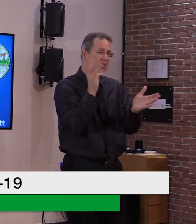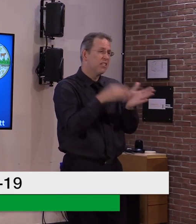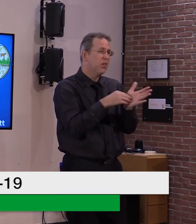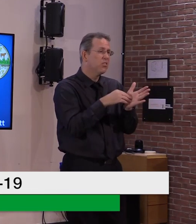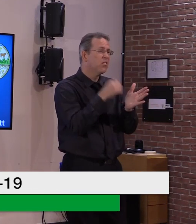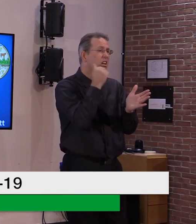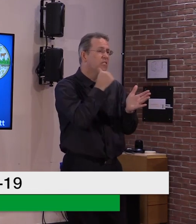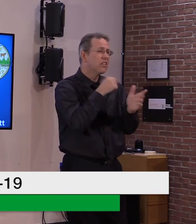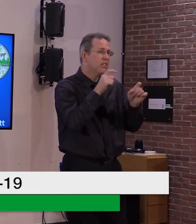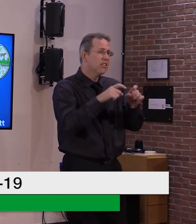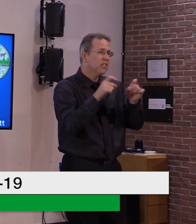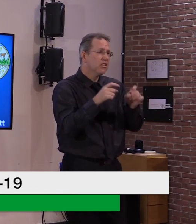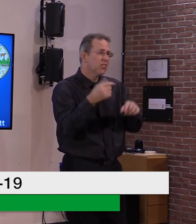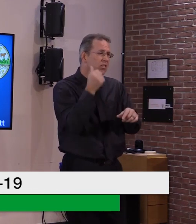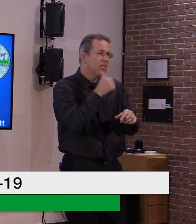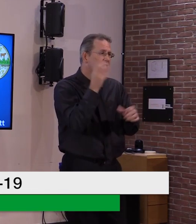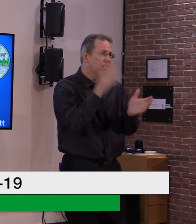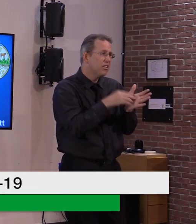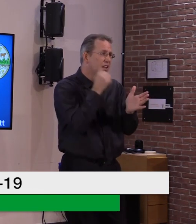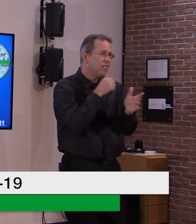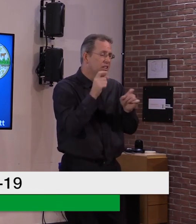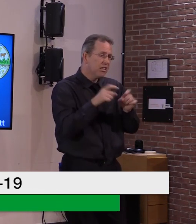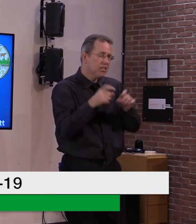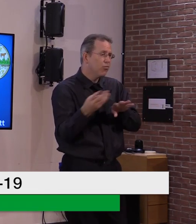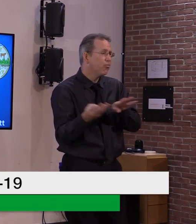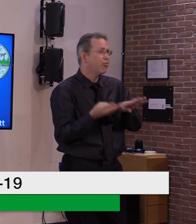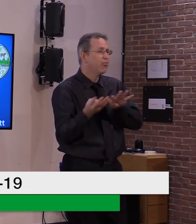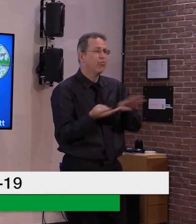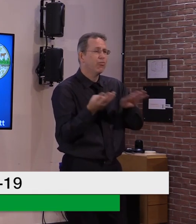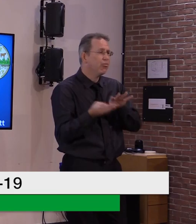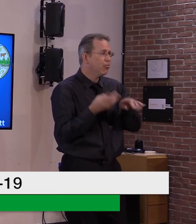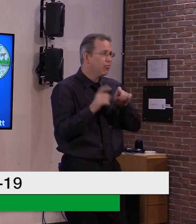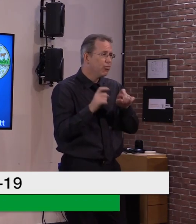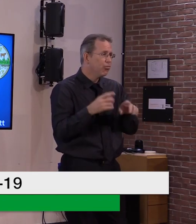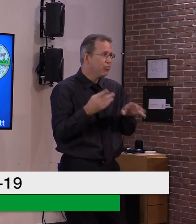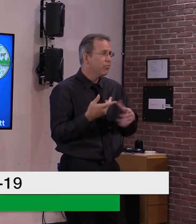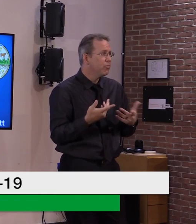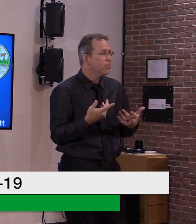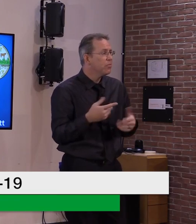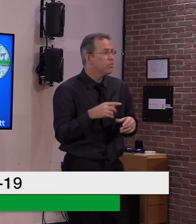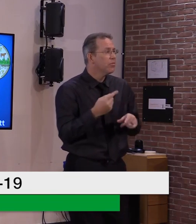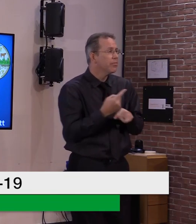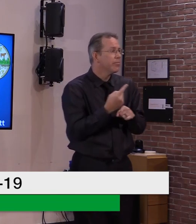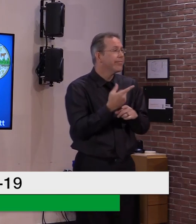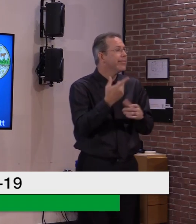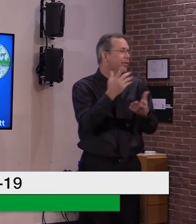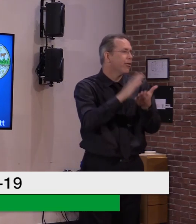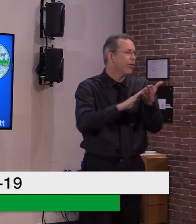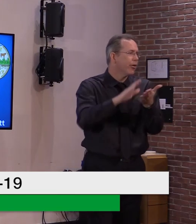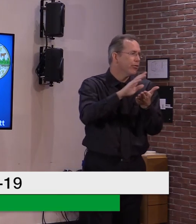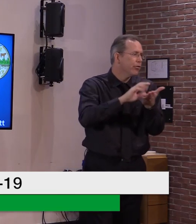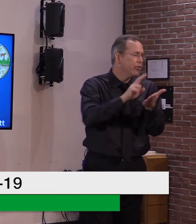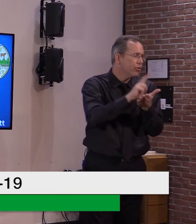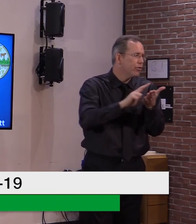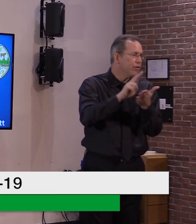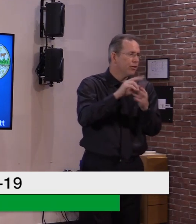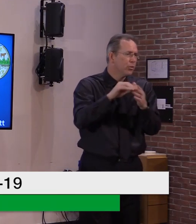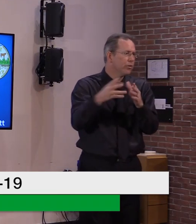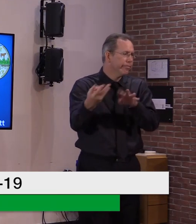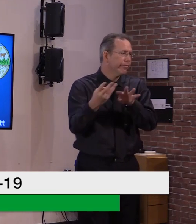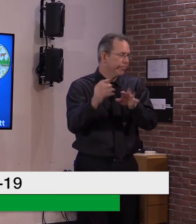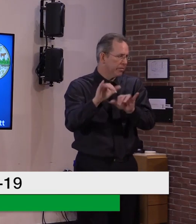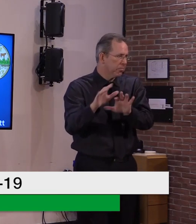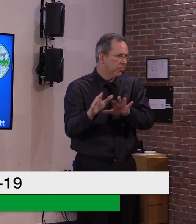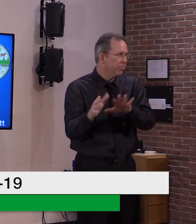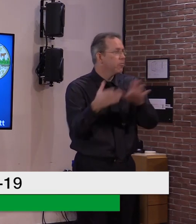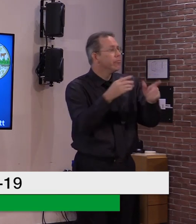on above and beyond what is the normal college testing that will cut away and then we'll we'll have all these